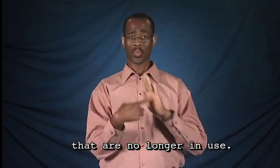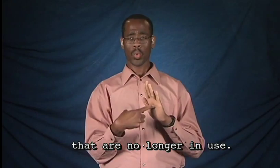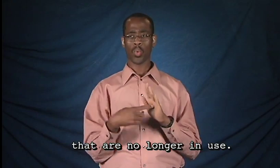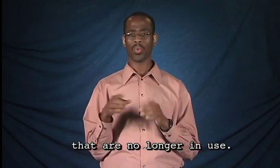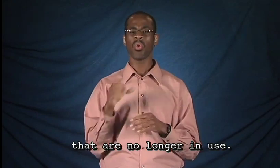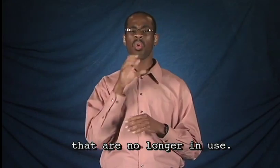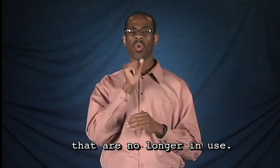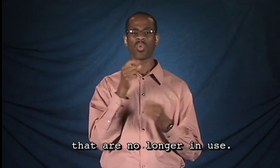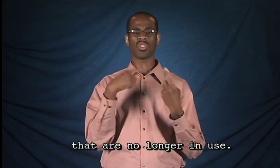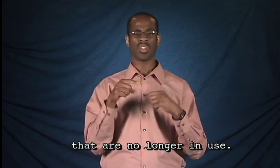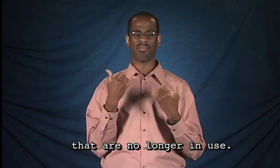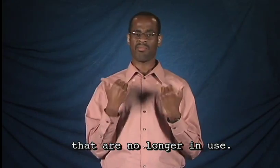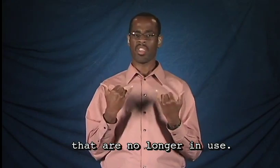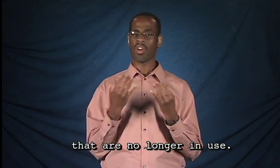signs that are no longer in use.